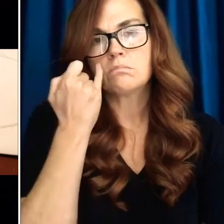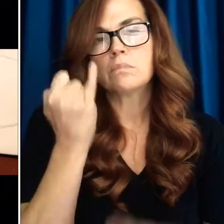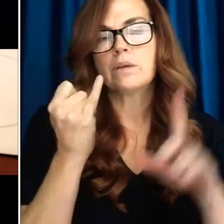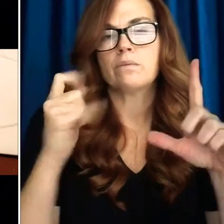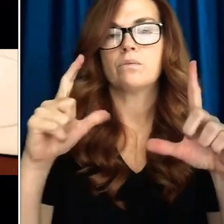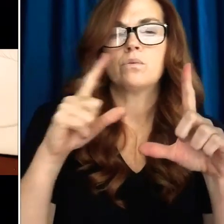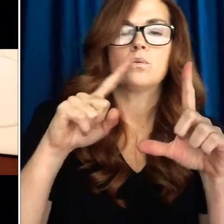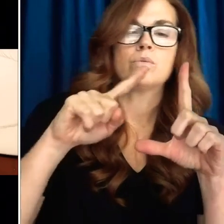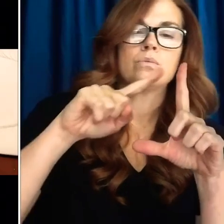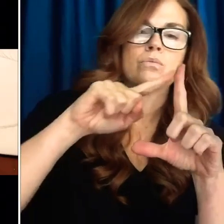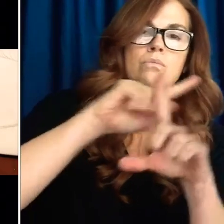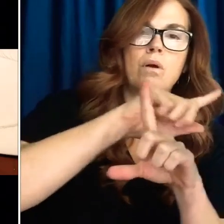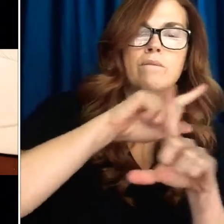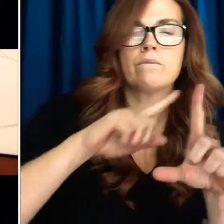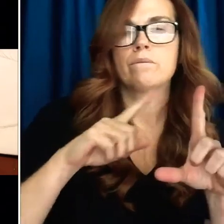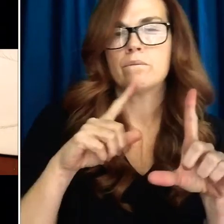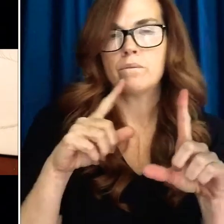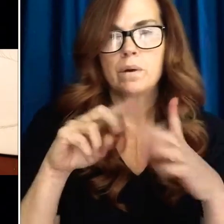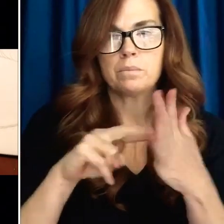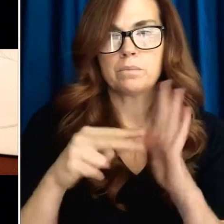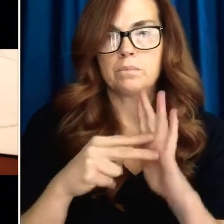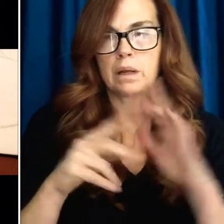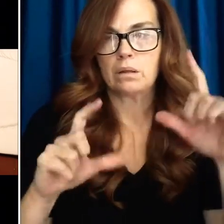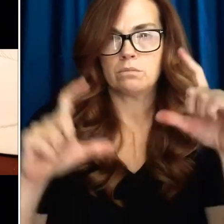Makes your composition more interesting.